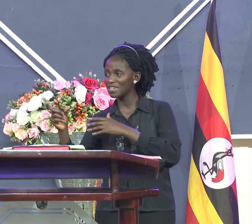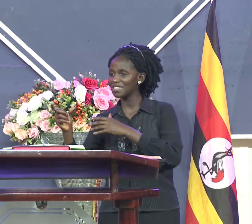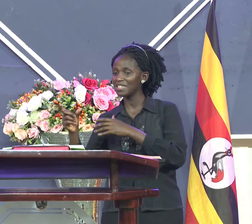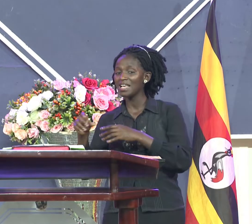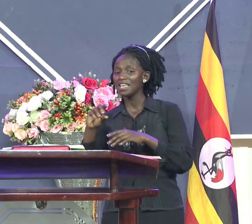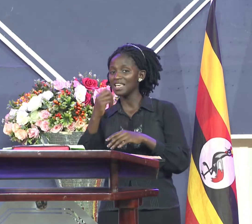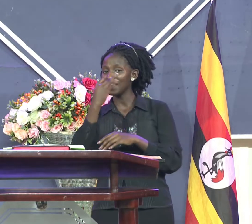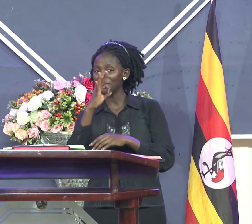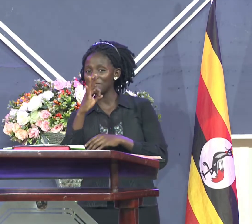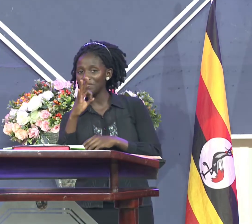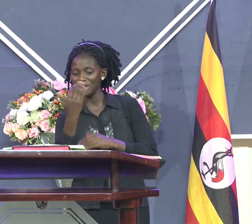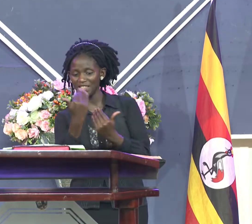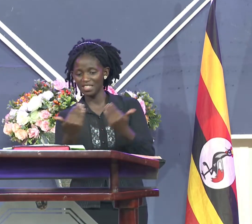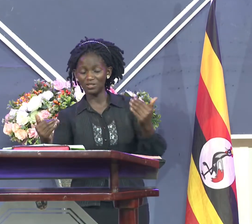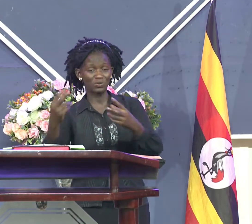There